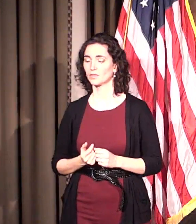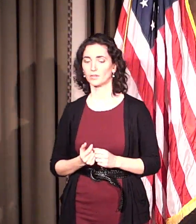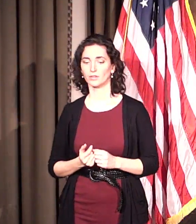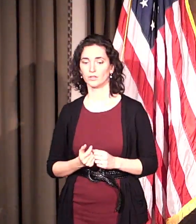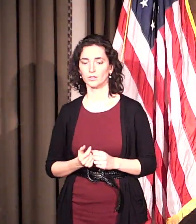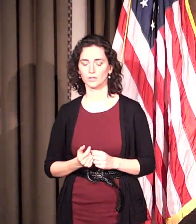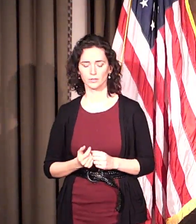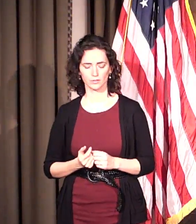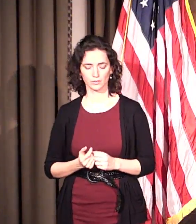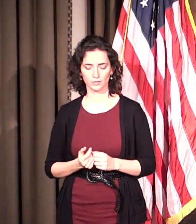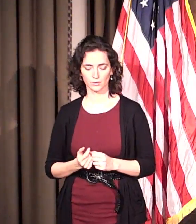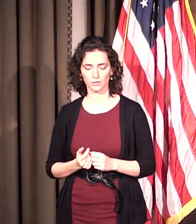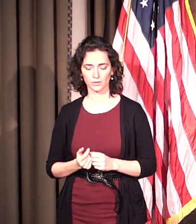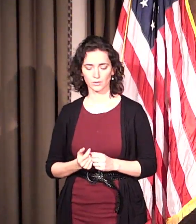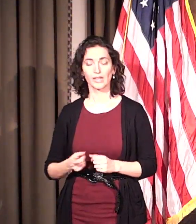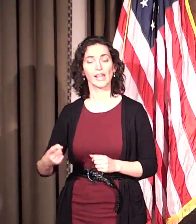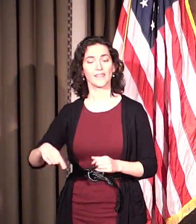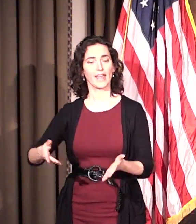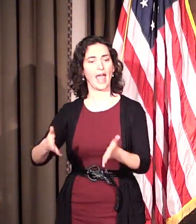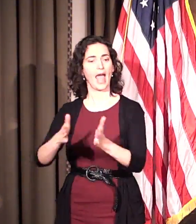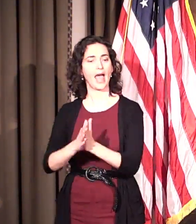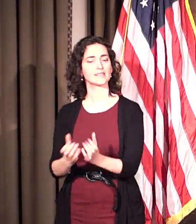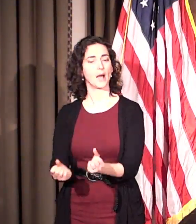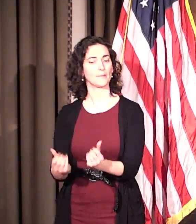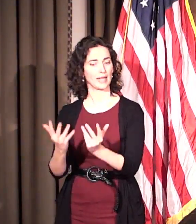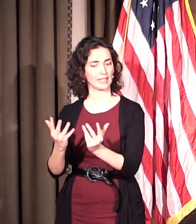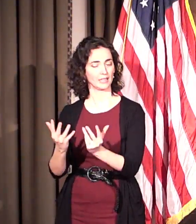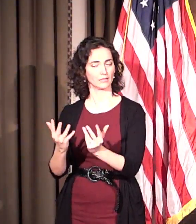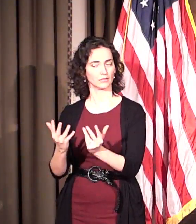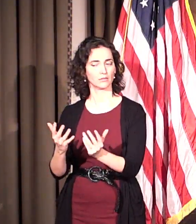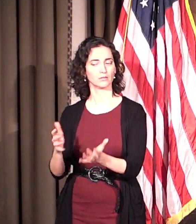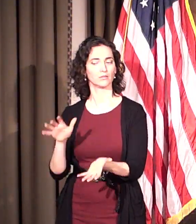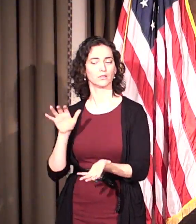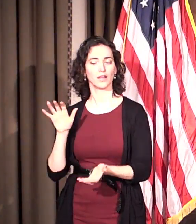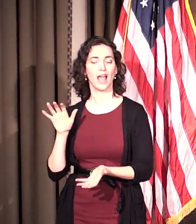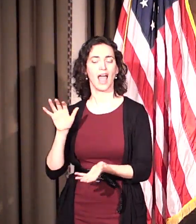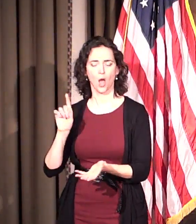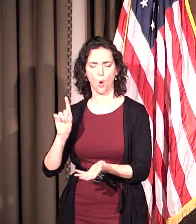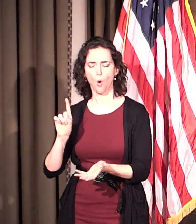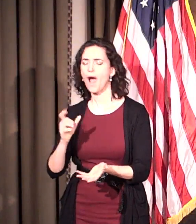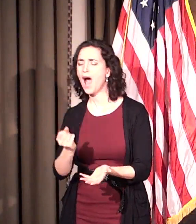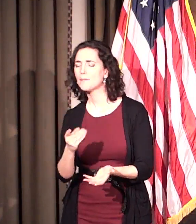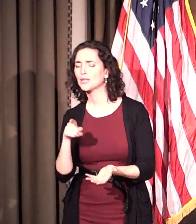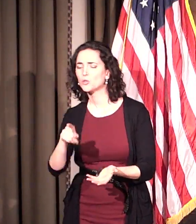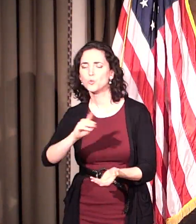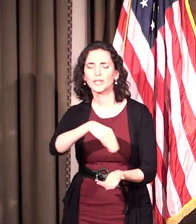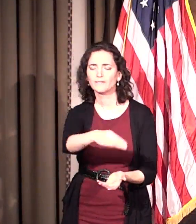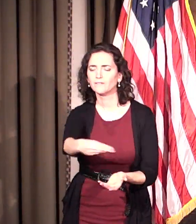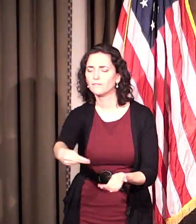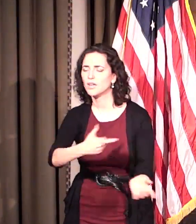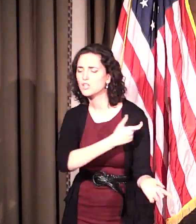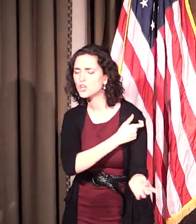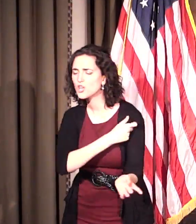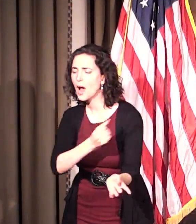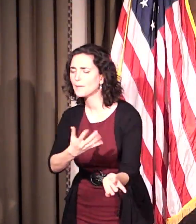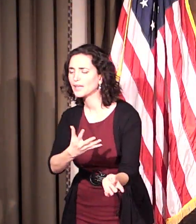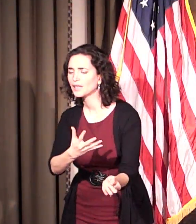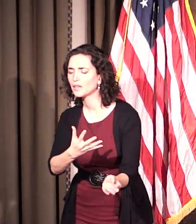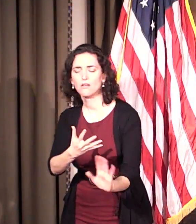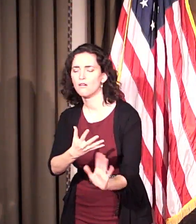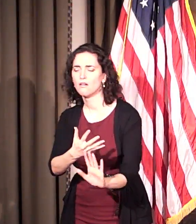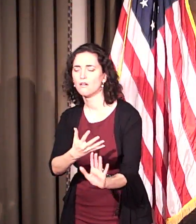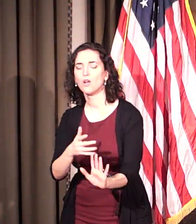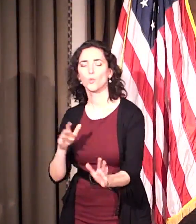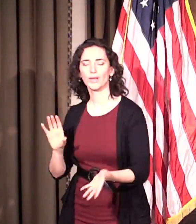full allocation they requested because it didn't match up with the speed with which they were delivering the doses. And we didn't want any doses sitting on the